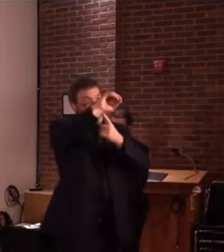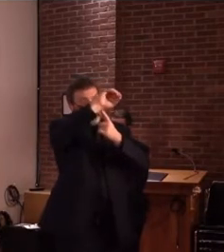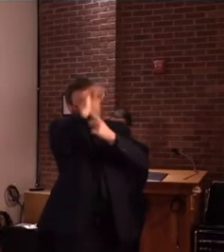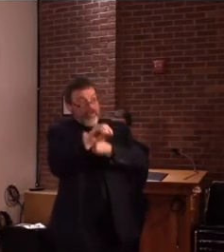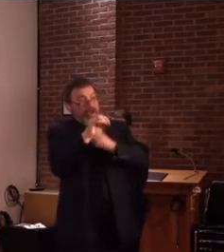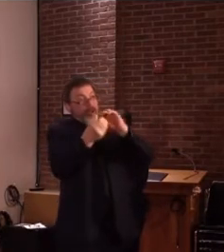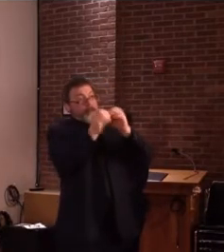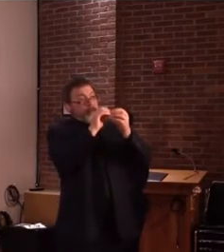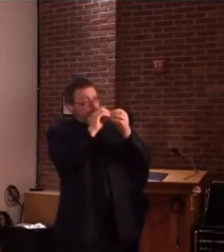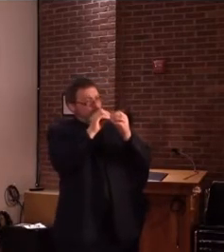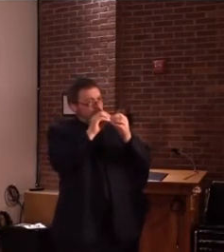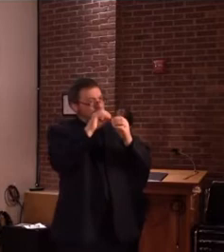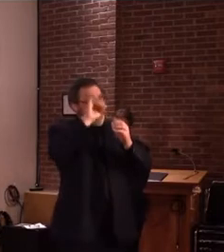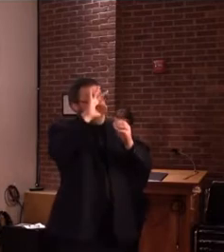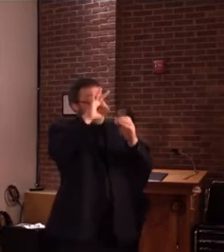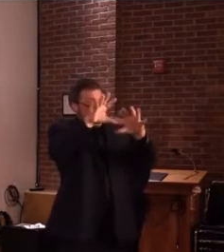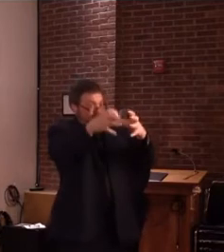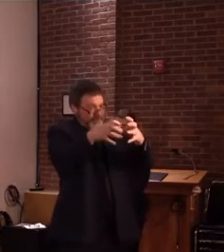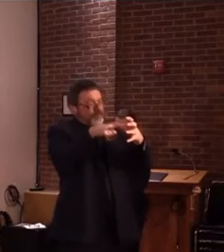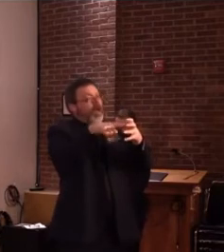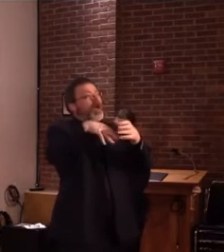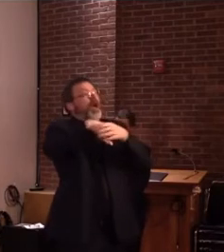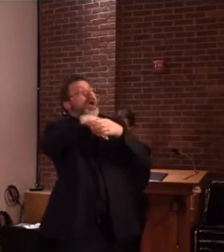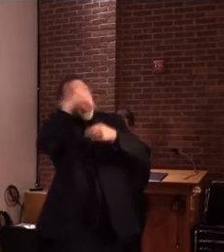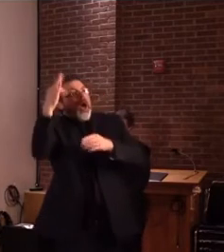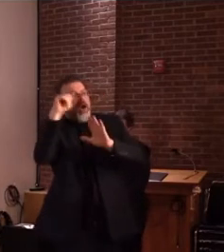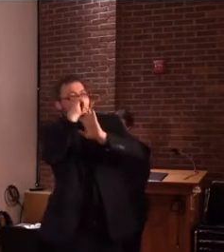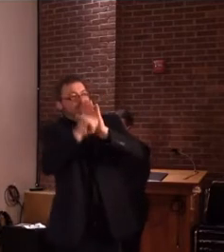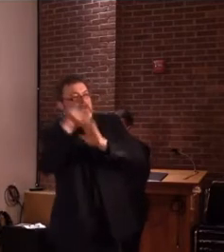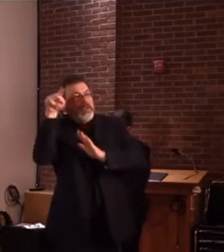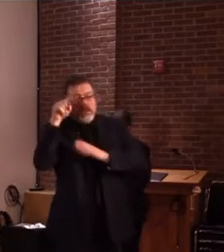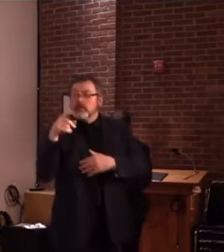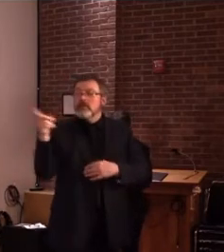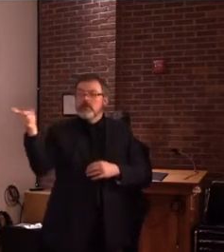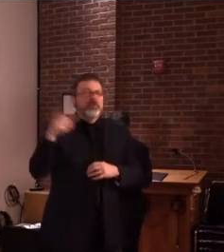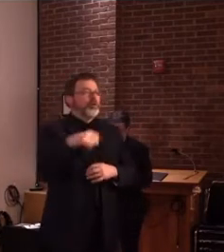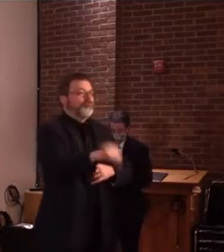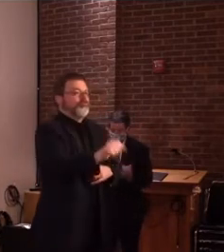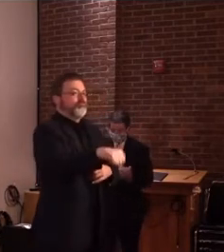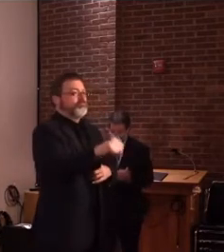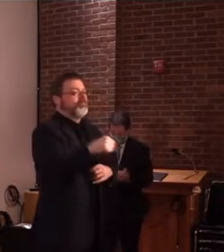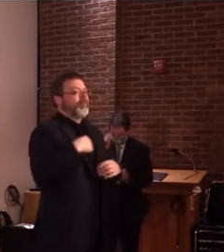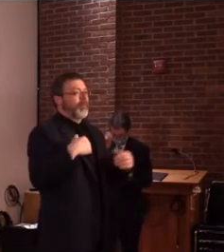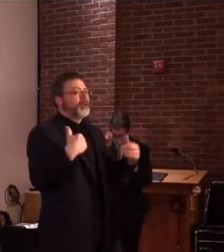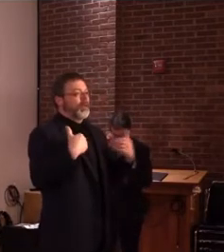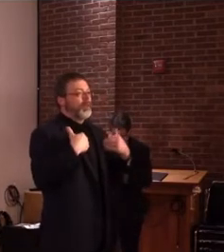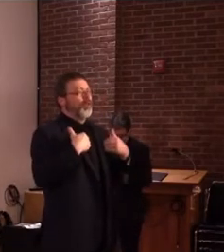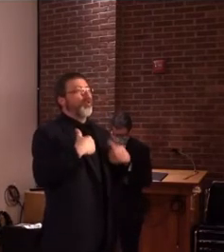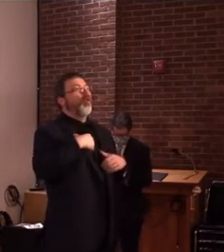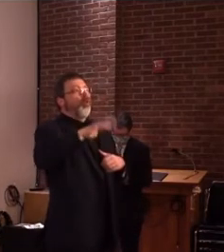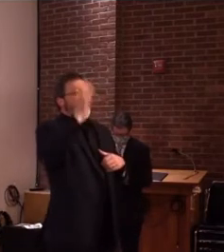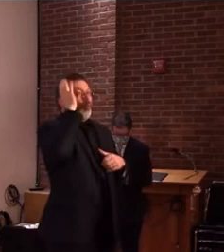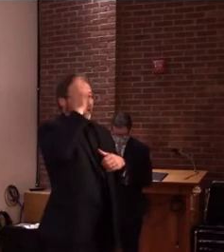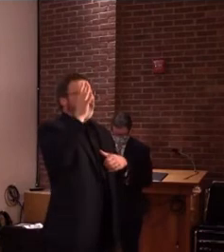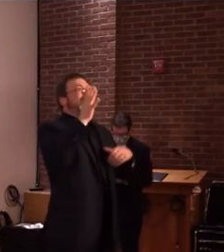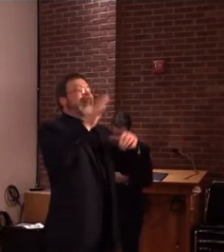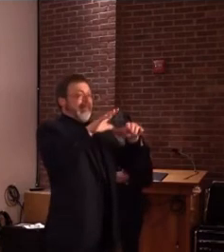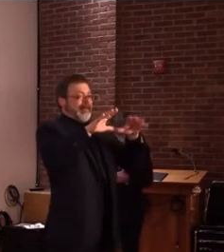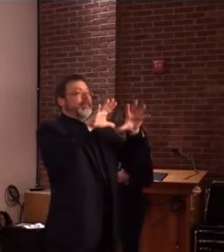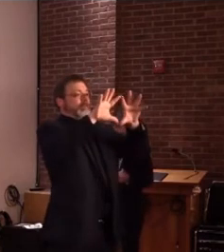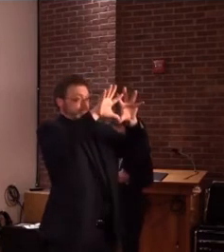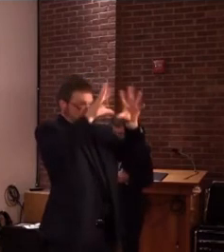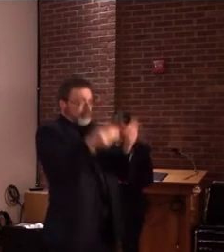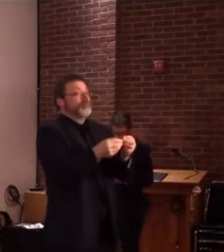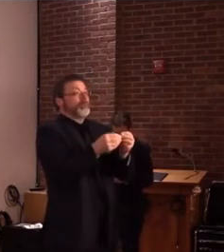state? And what percentage of the total they represent? If there's 5 from New Hampshire and 25 from